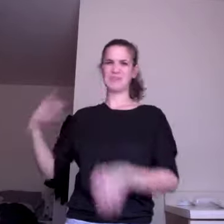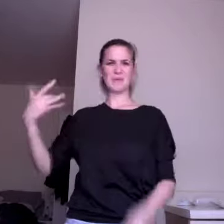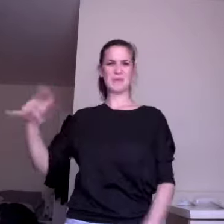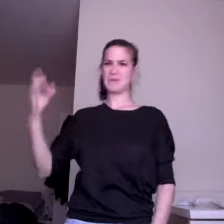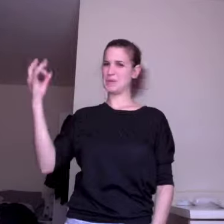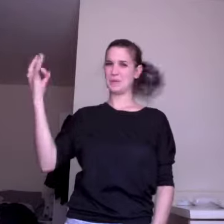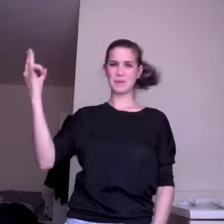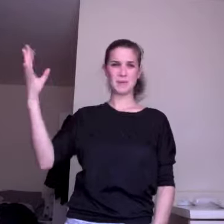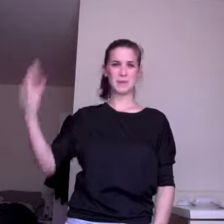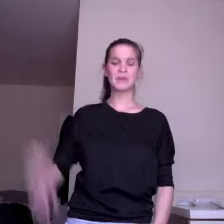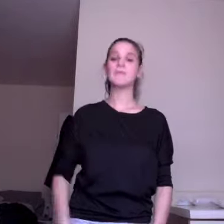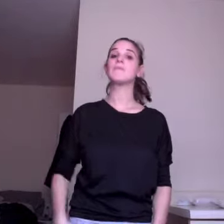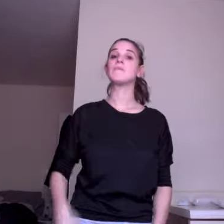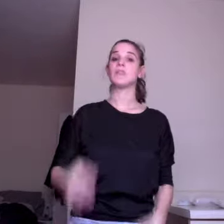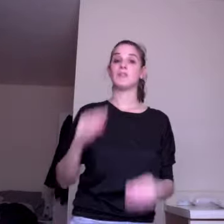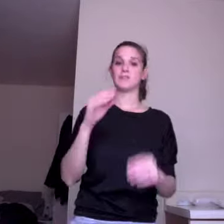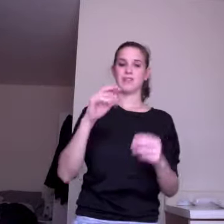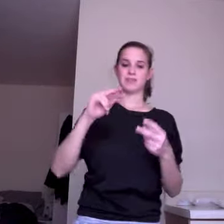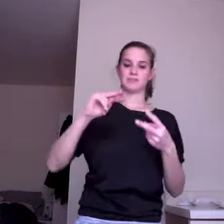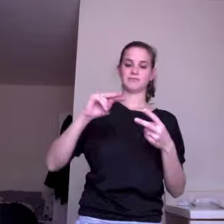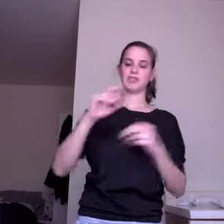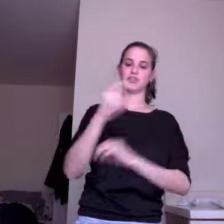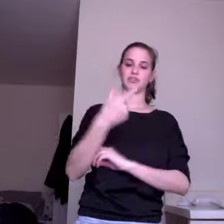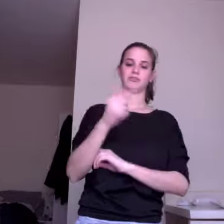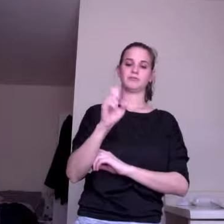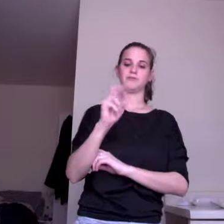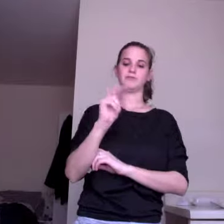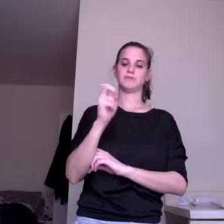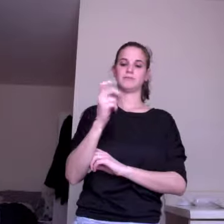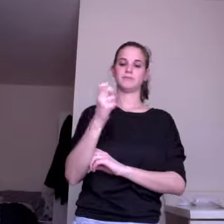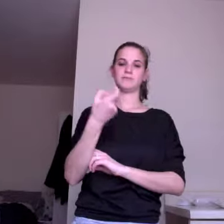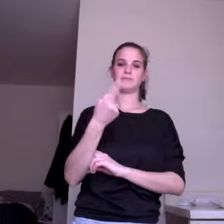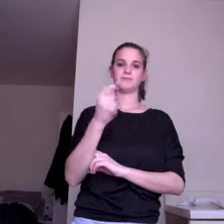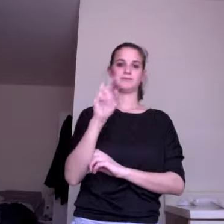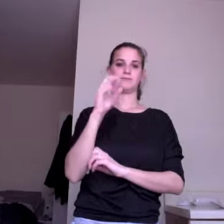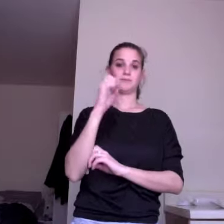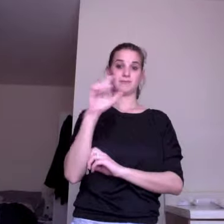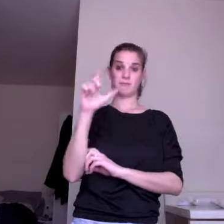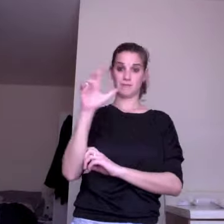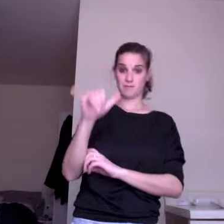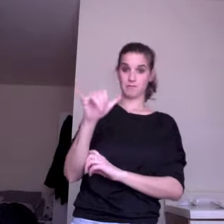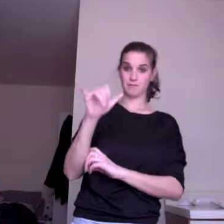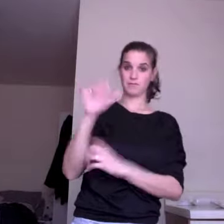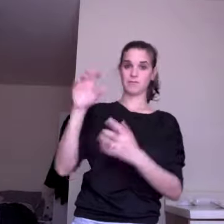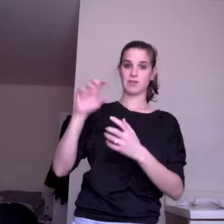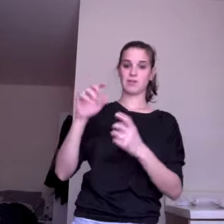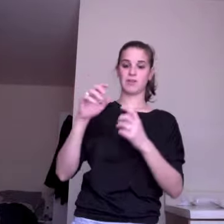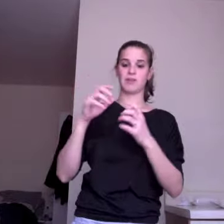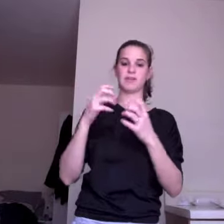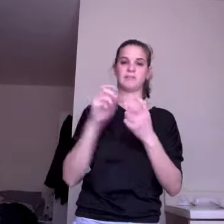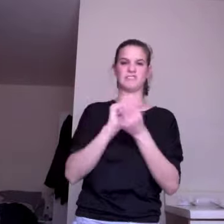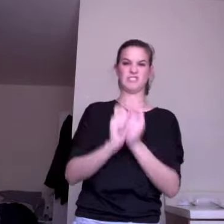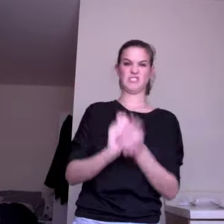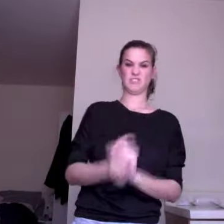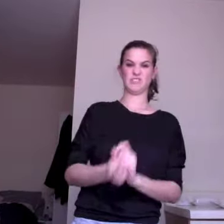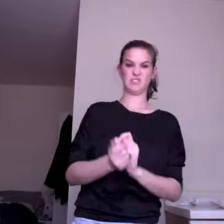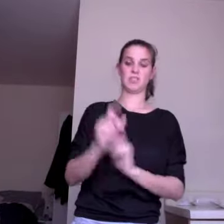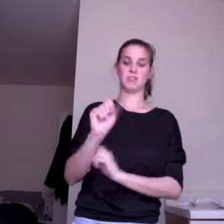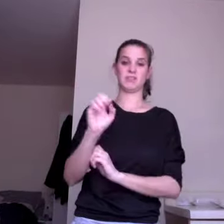seeds and organisms. That is when a seed is manipulated in a laboratory to do something not intended by nature, like taking the DNA of a